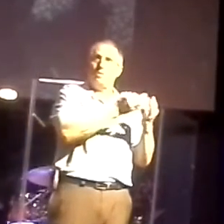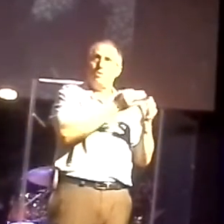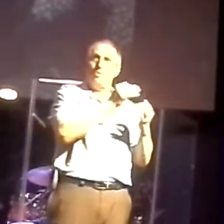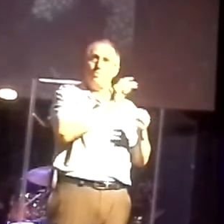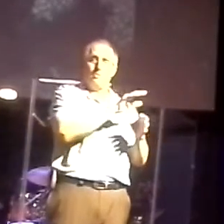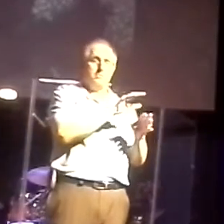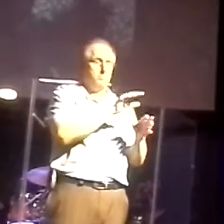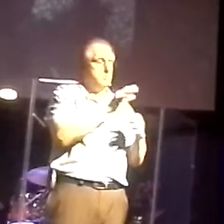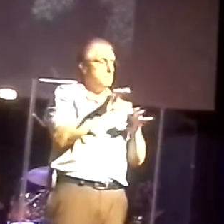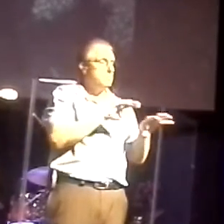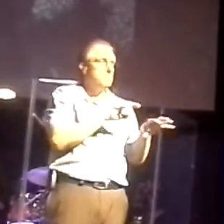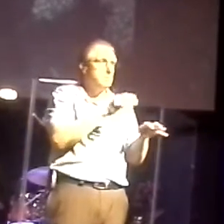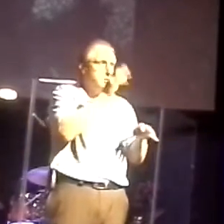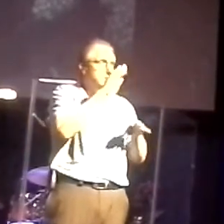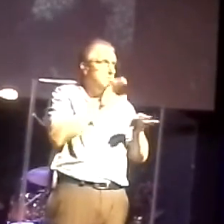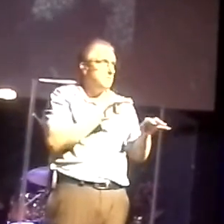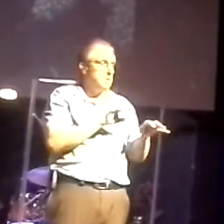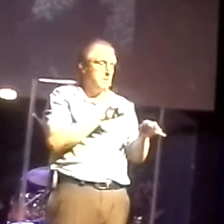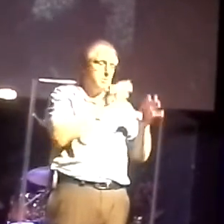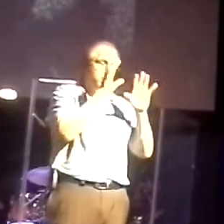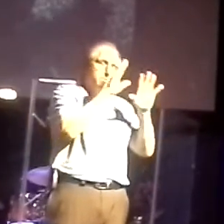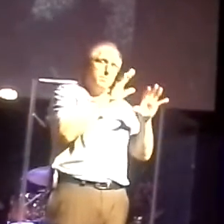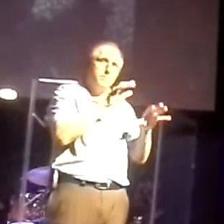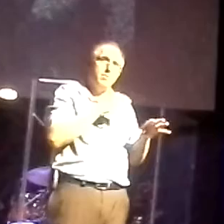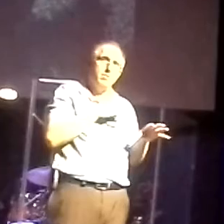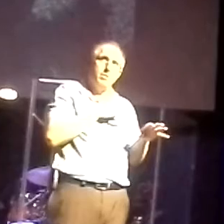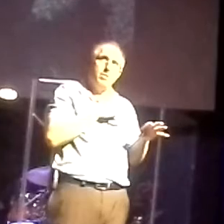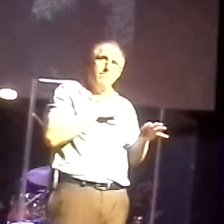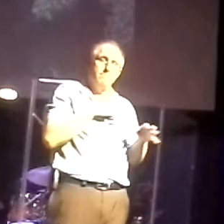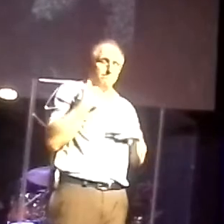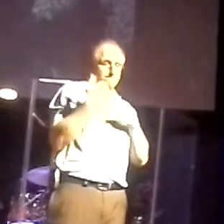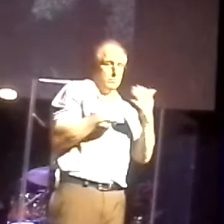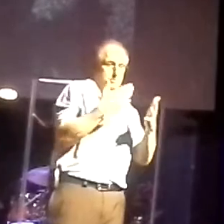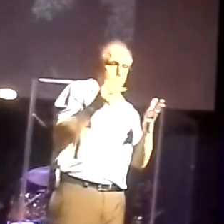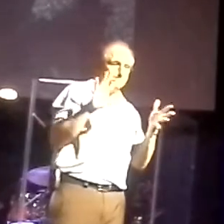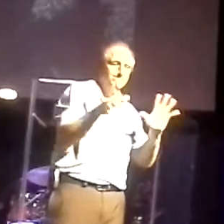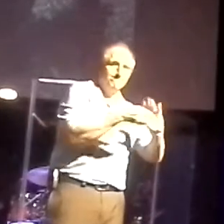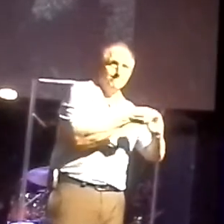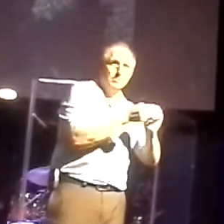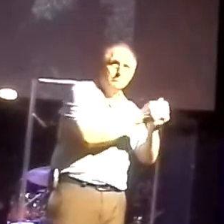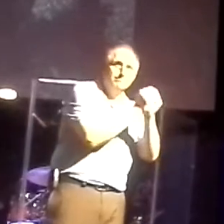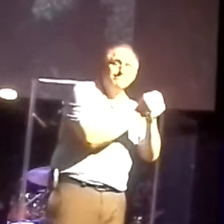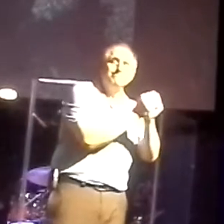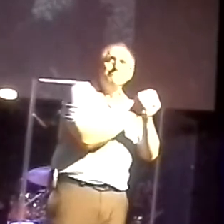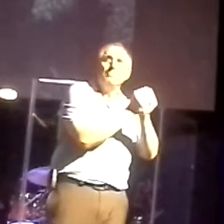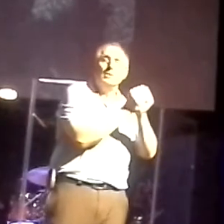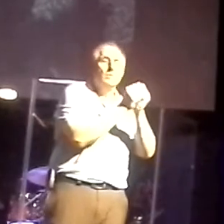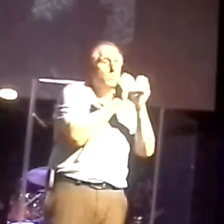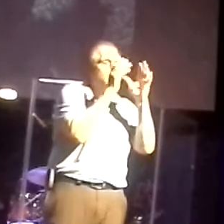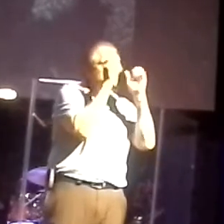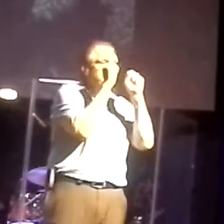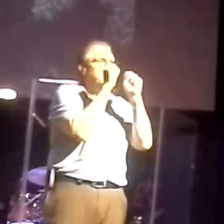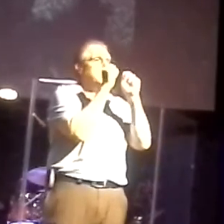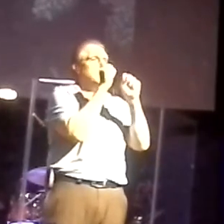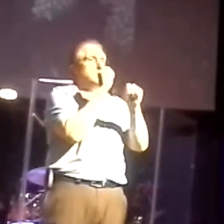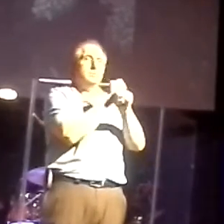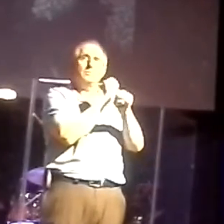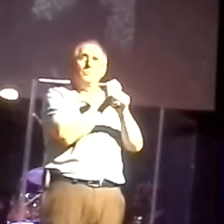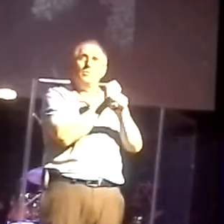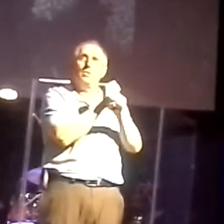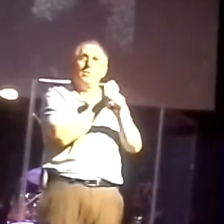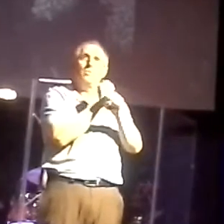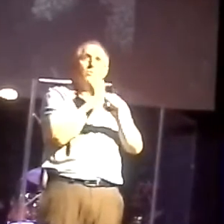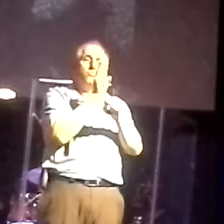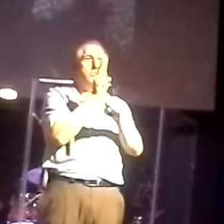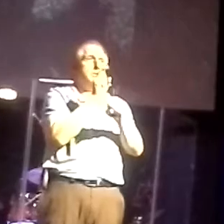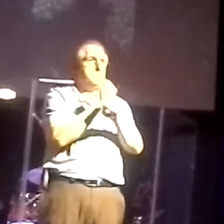Valley View. He has an incredible heart for bringing generations together, and he is doing amazing work. And we